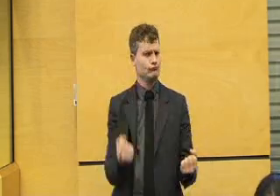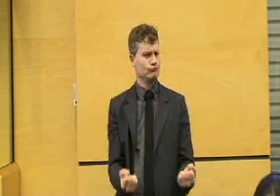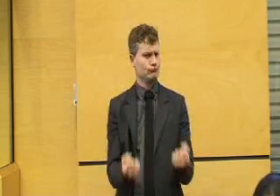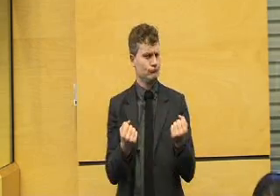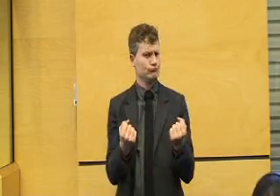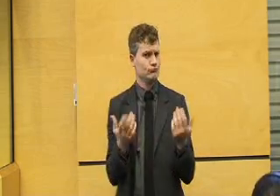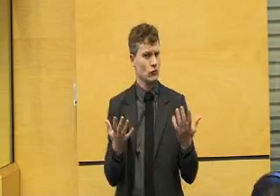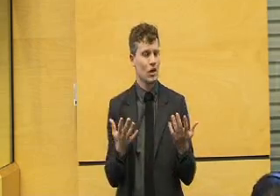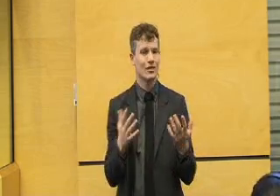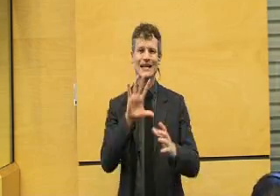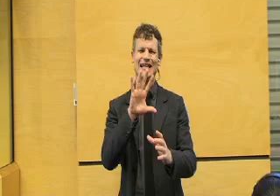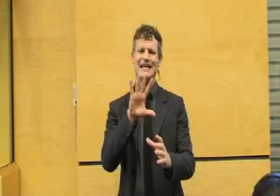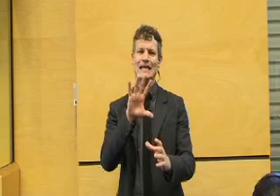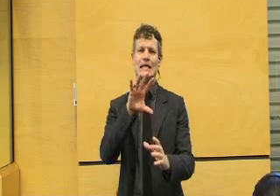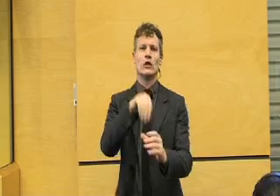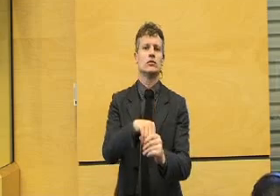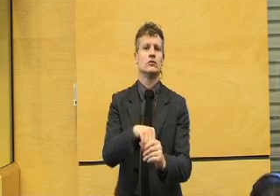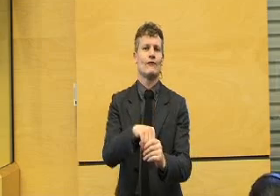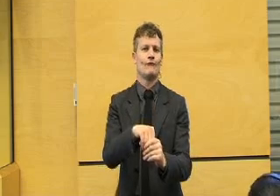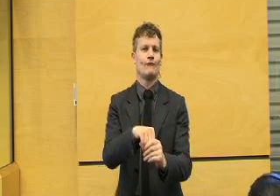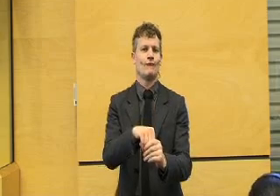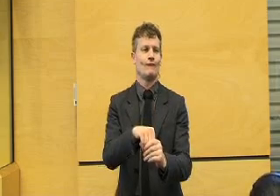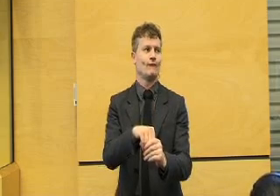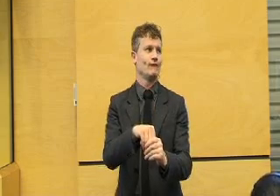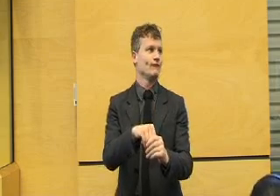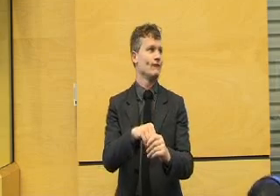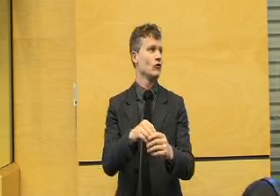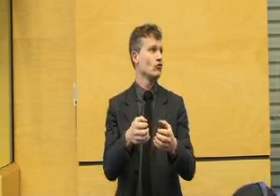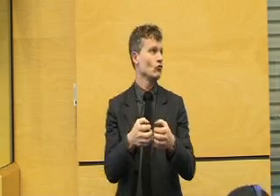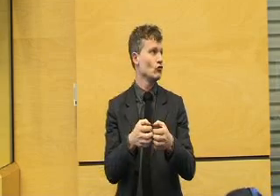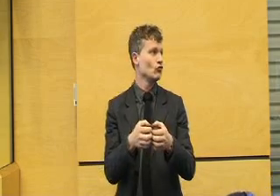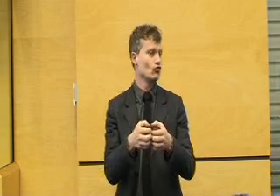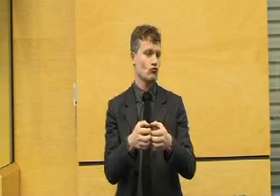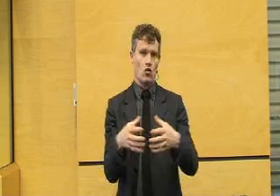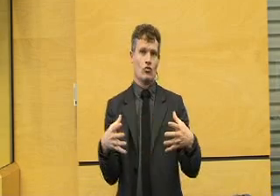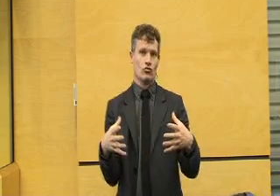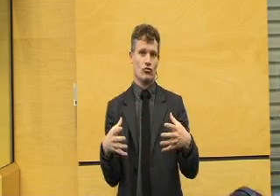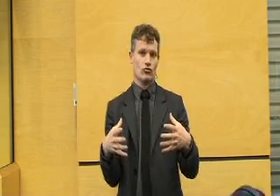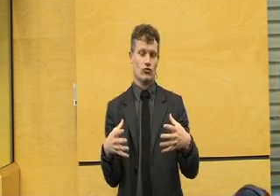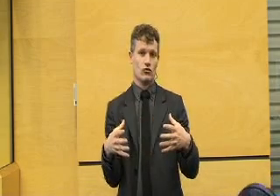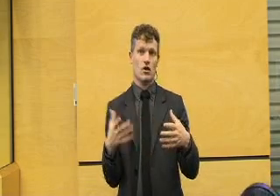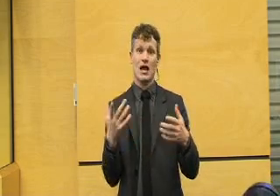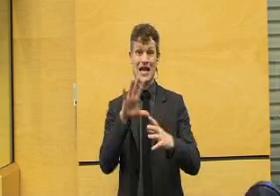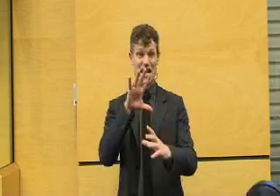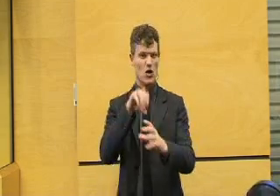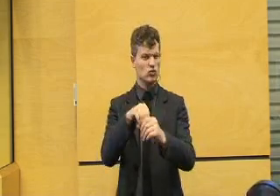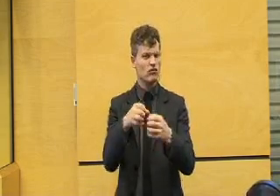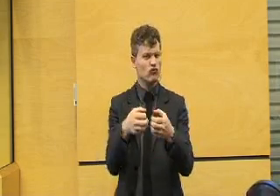Internet is one of the tools for the international community to achieve the goal.